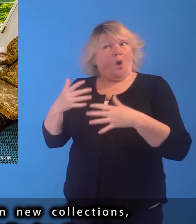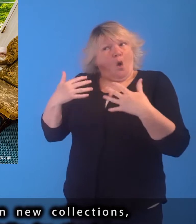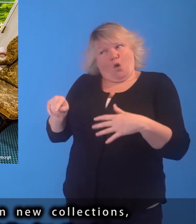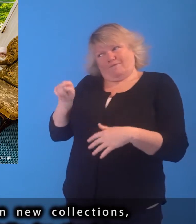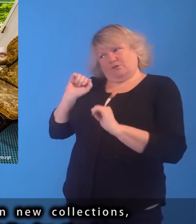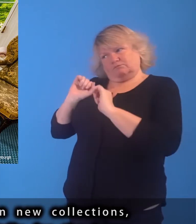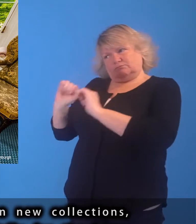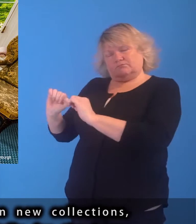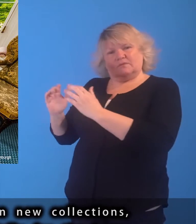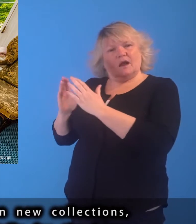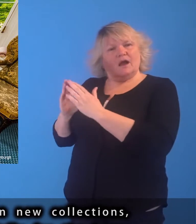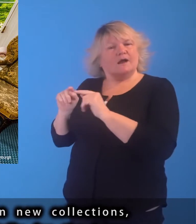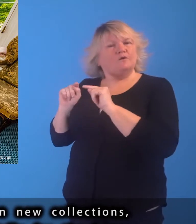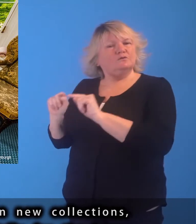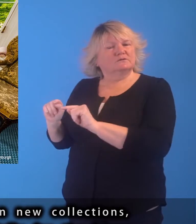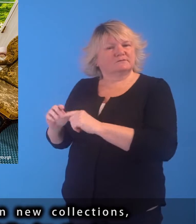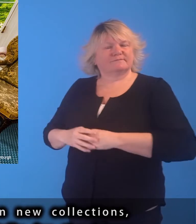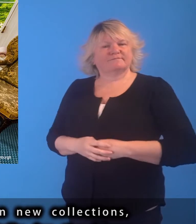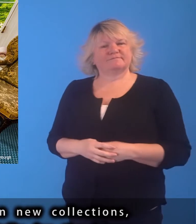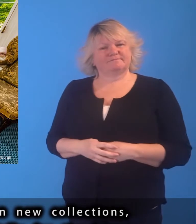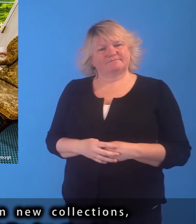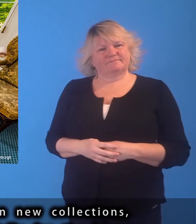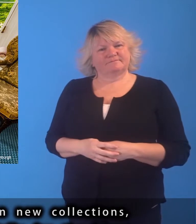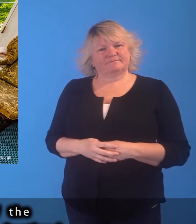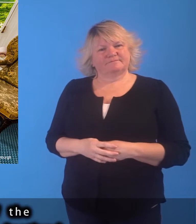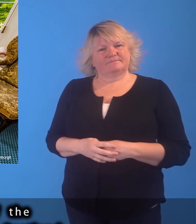Italian furniture, especially for the house.